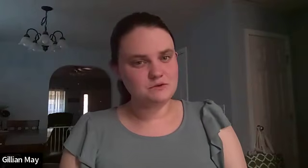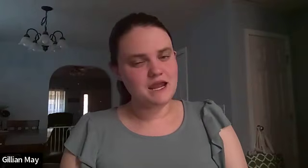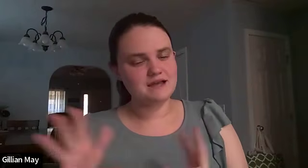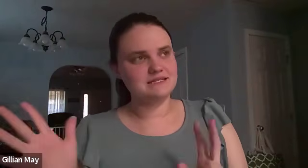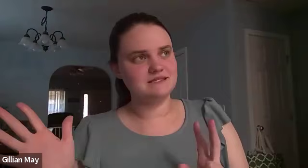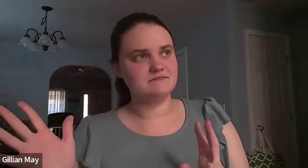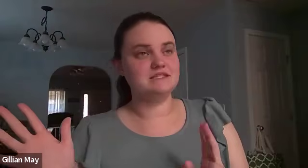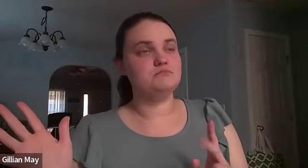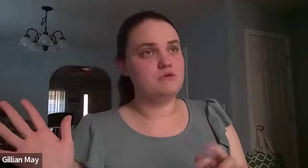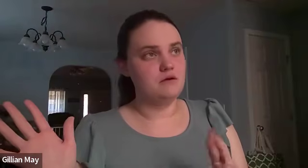one has it's a